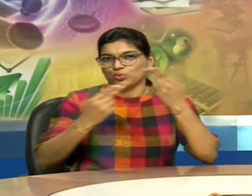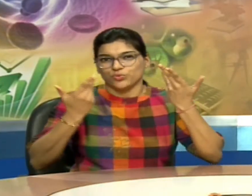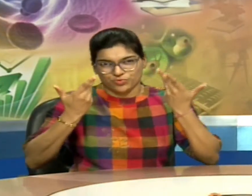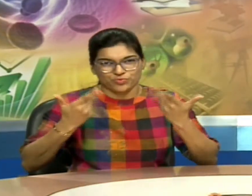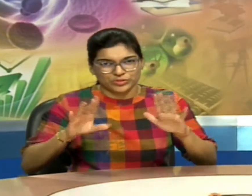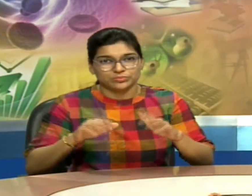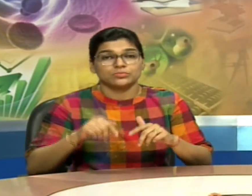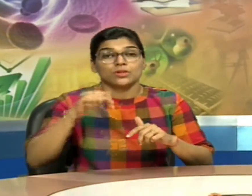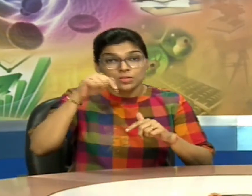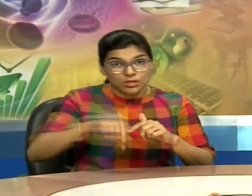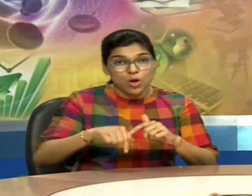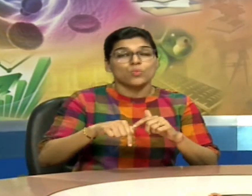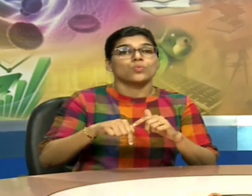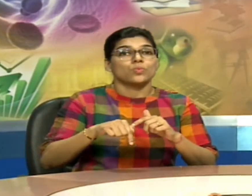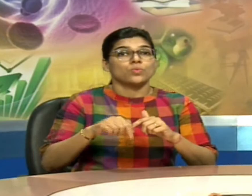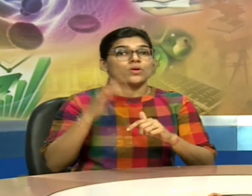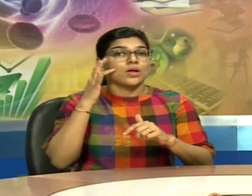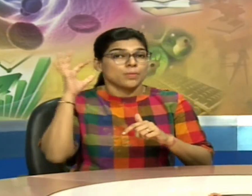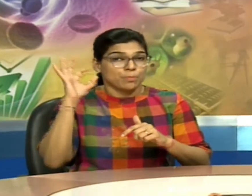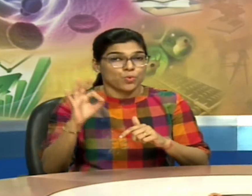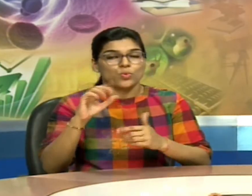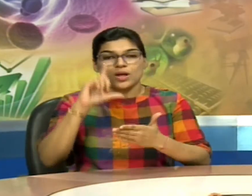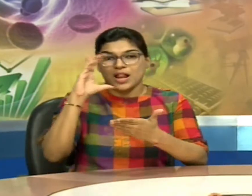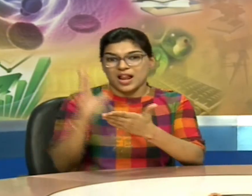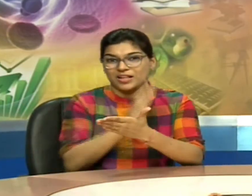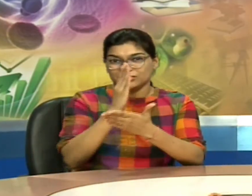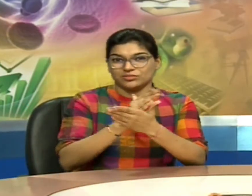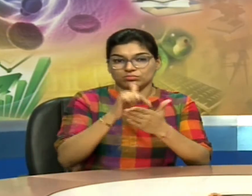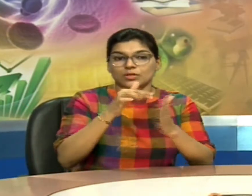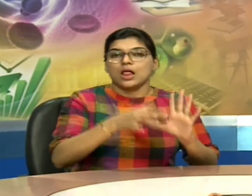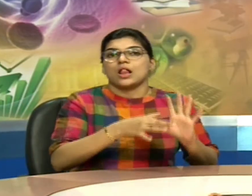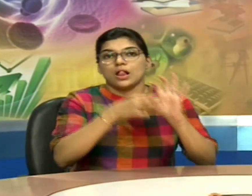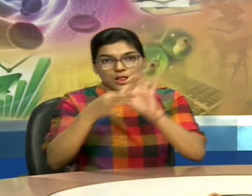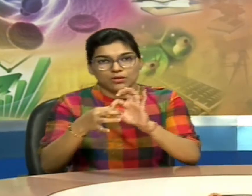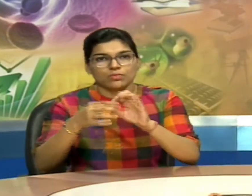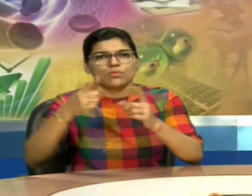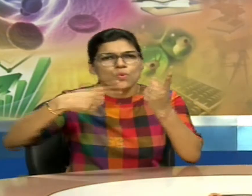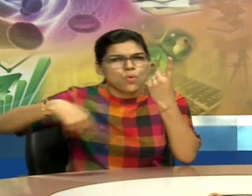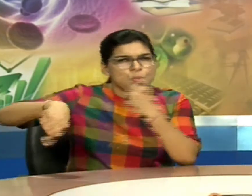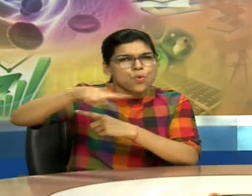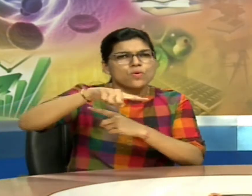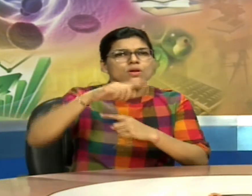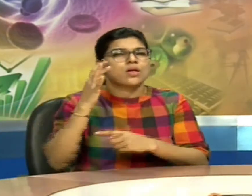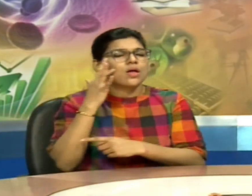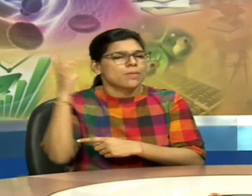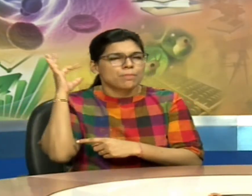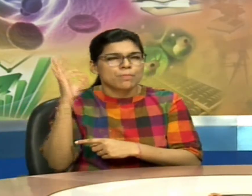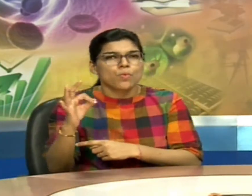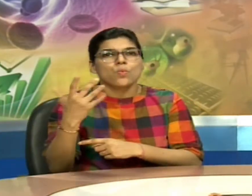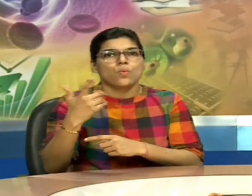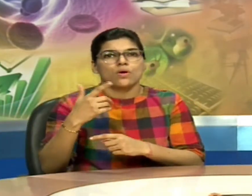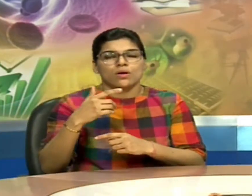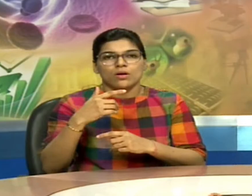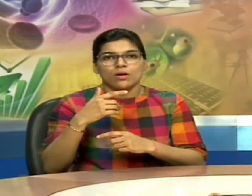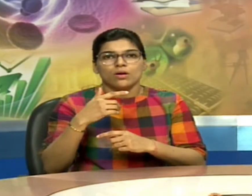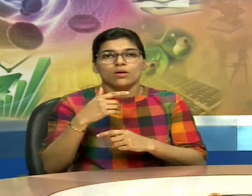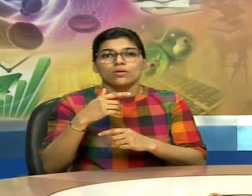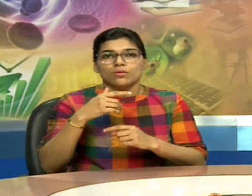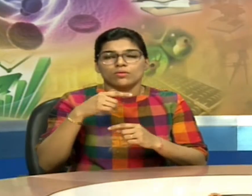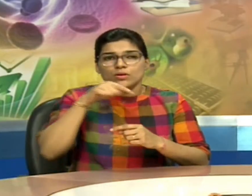In this lesson, you have learnt about the importance of protecting and